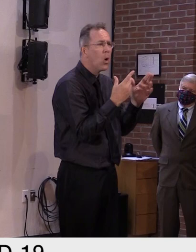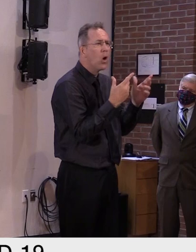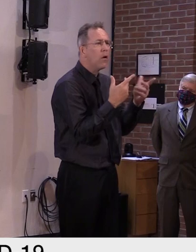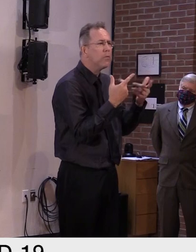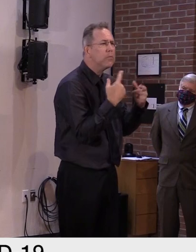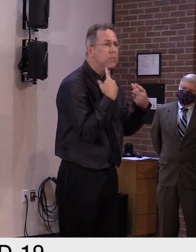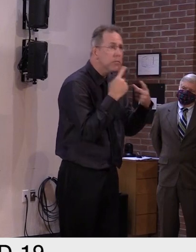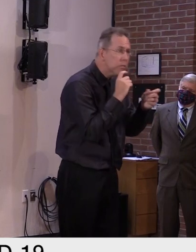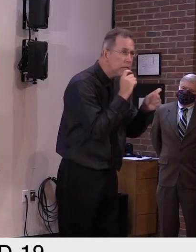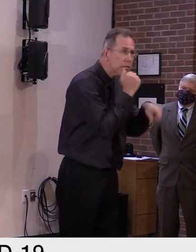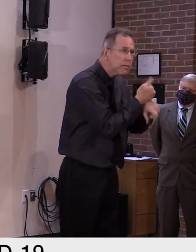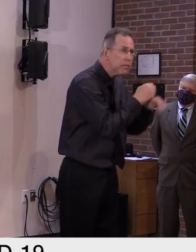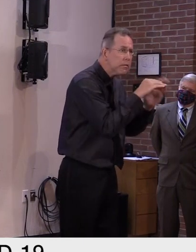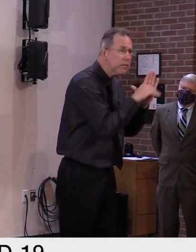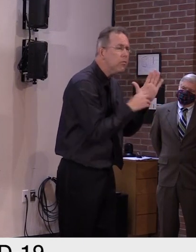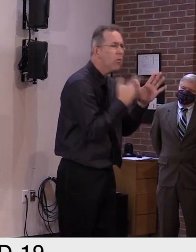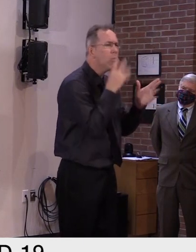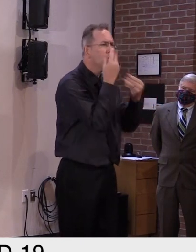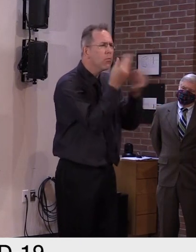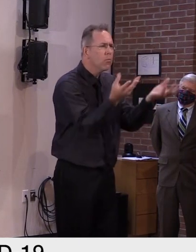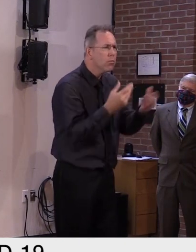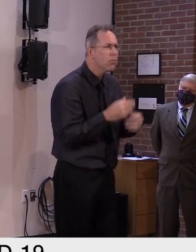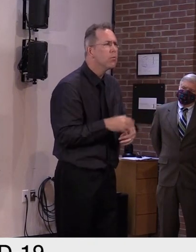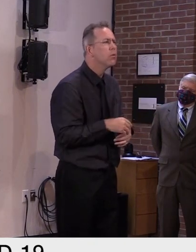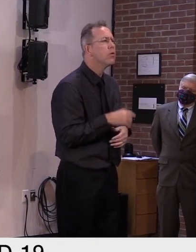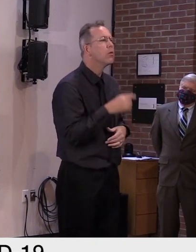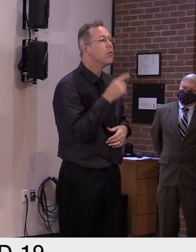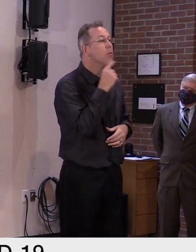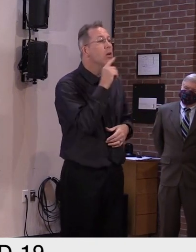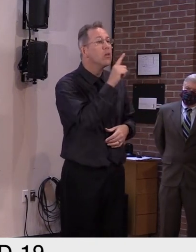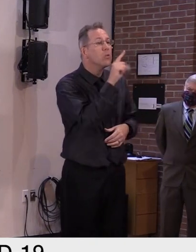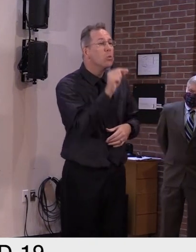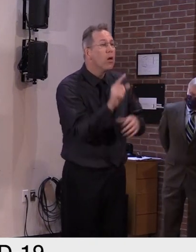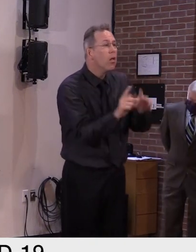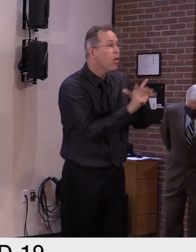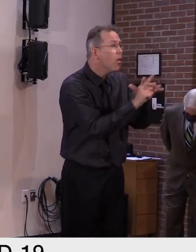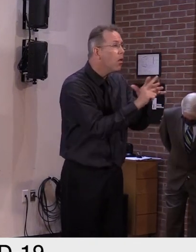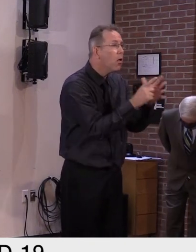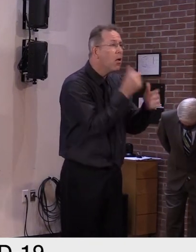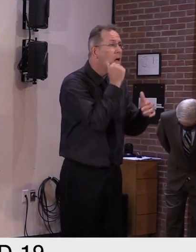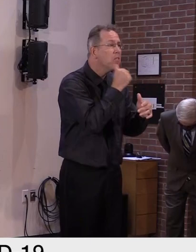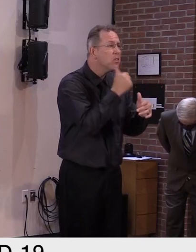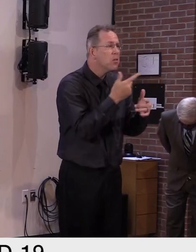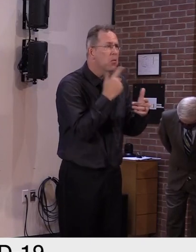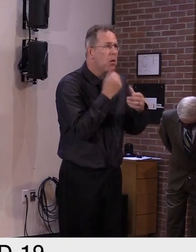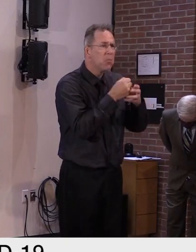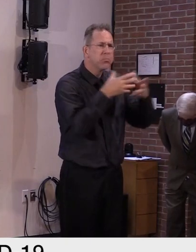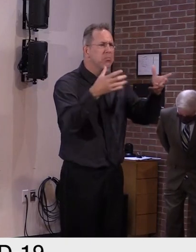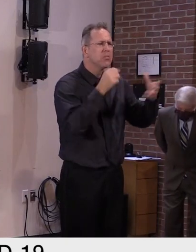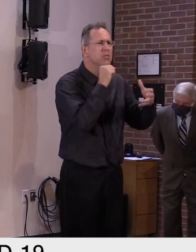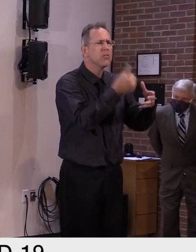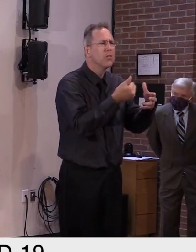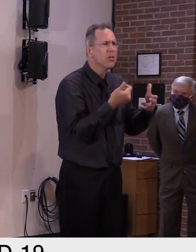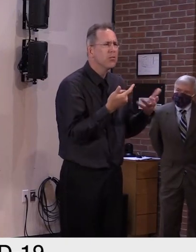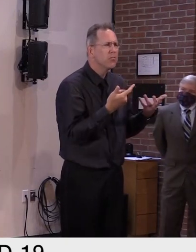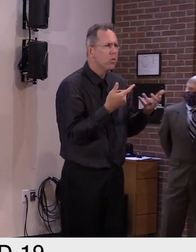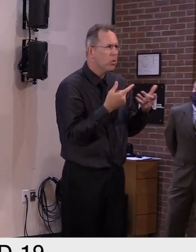again, acknowledge where the areas are that are problems and react accordingly.